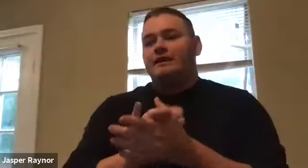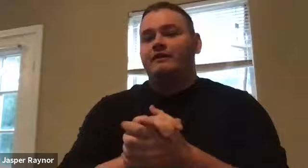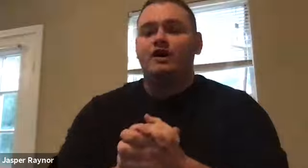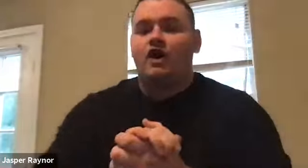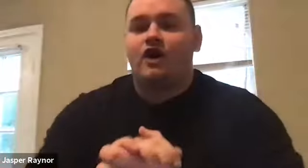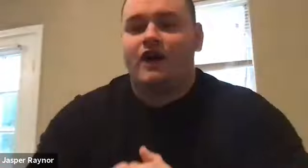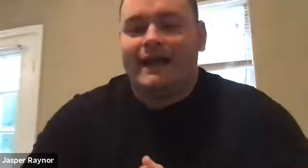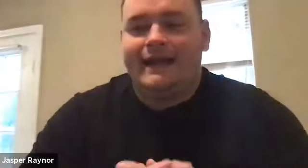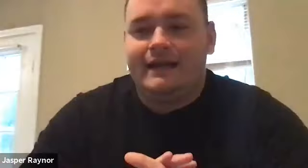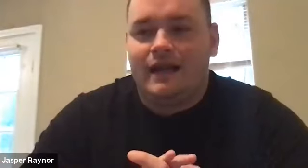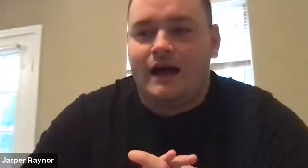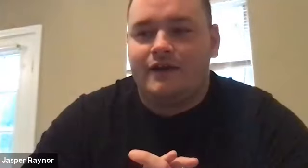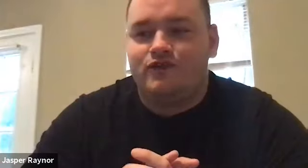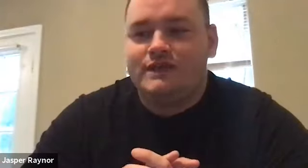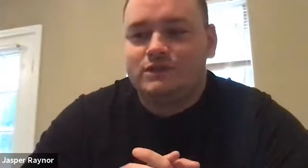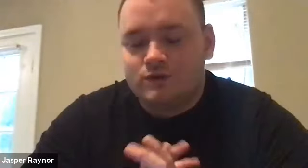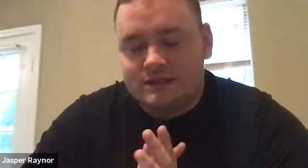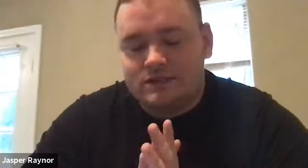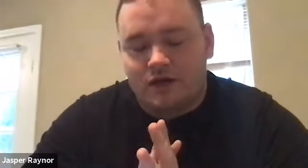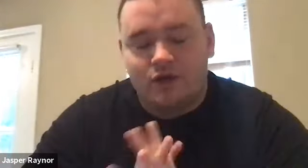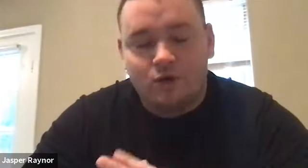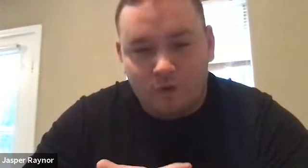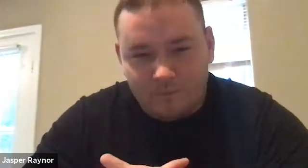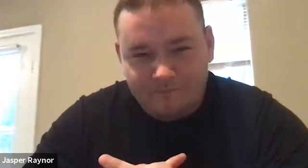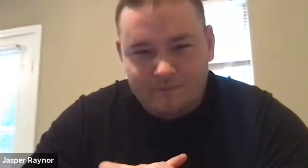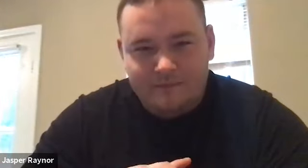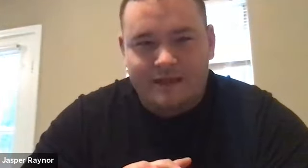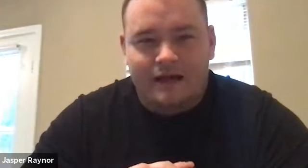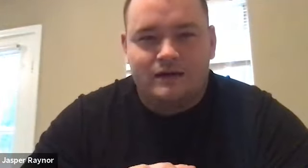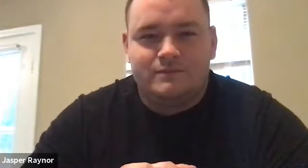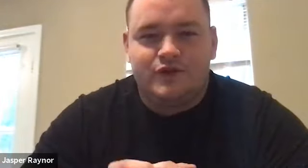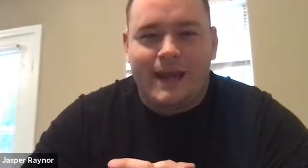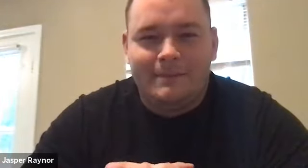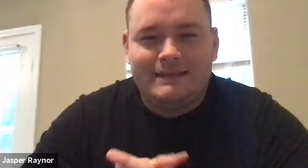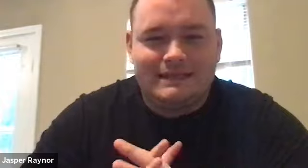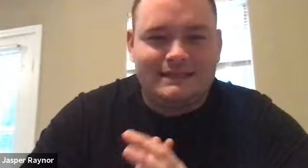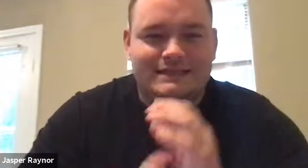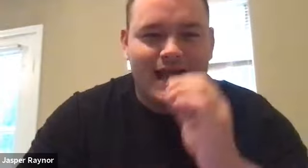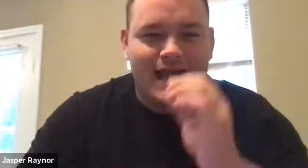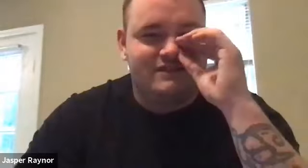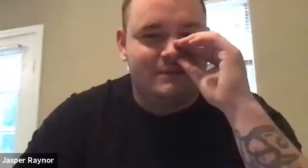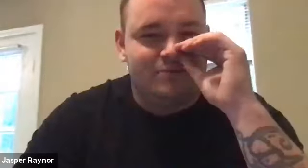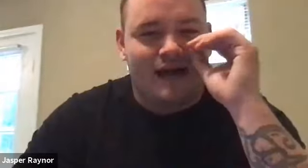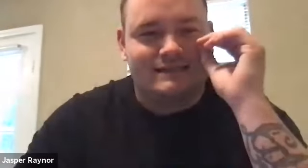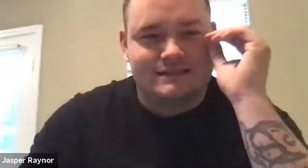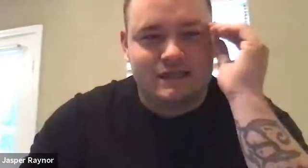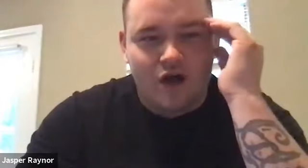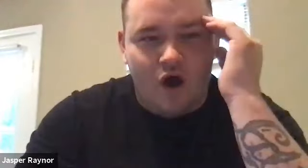there are a lot of resources on Google. Your ABCs have to be practiced